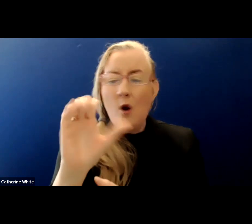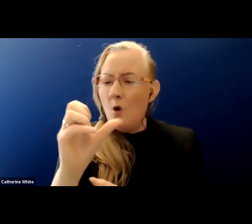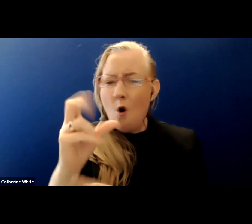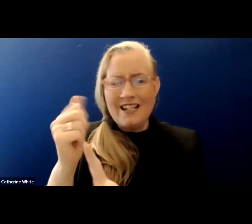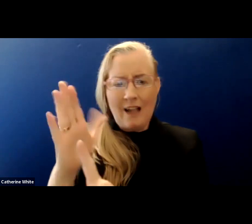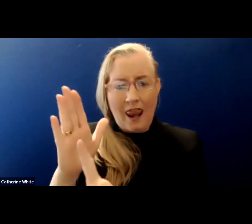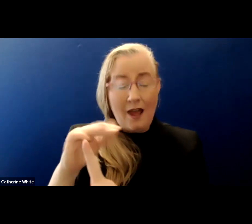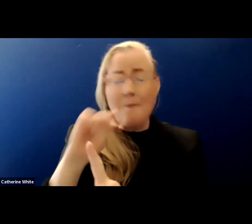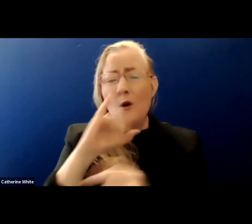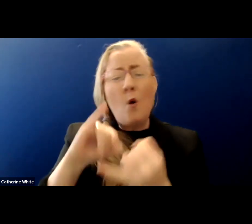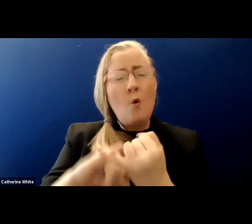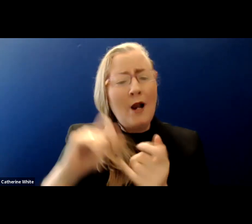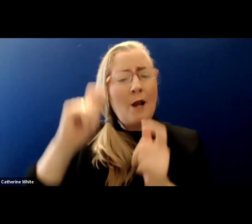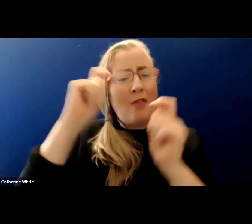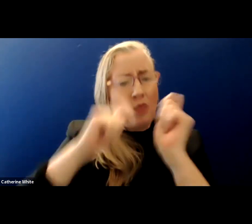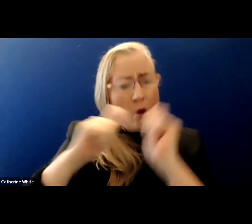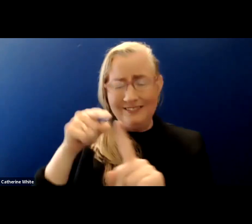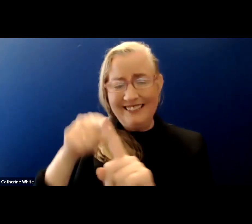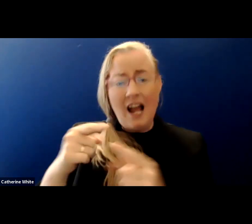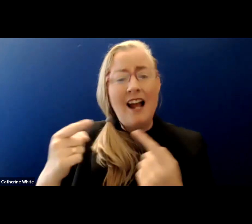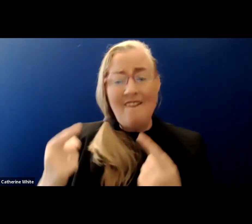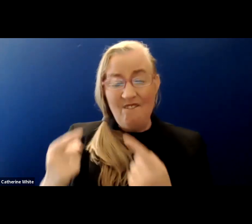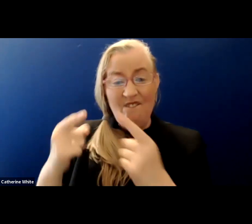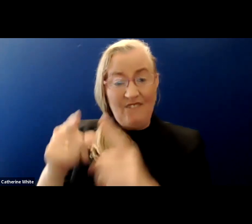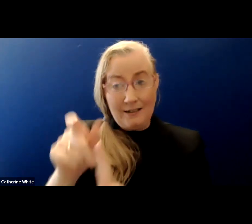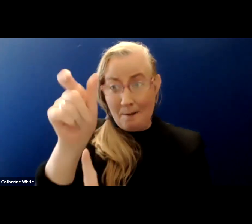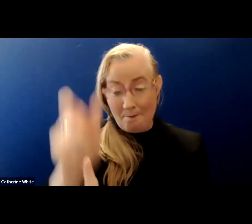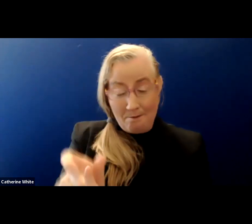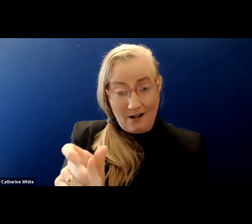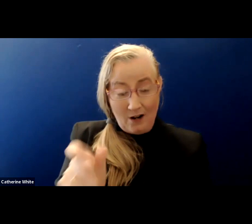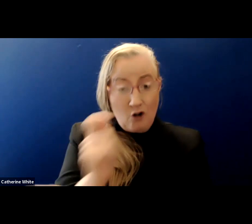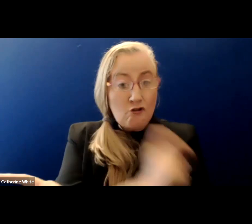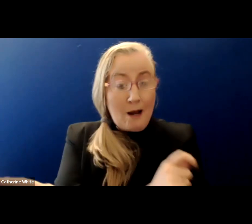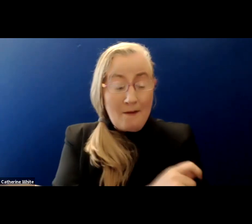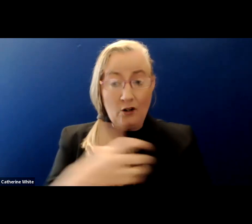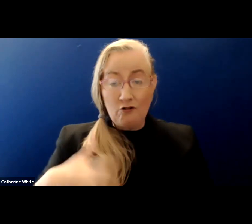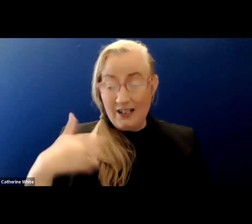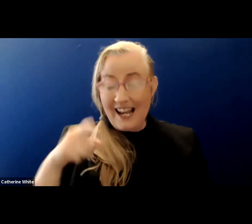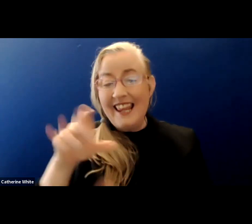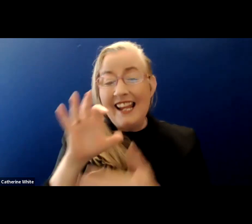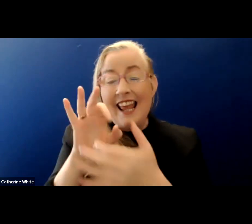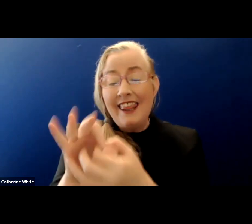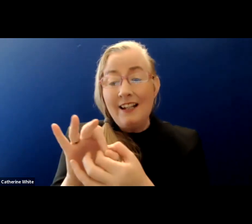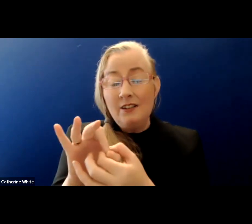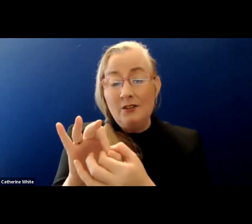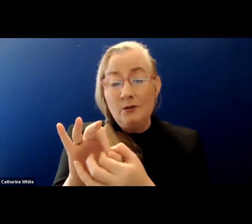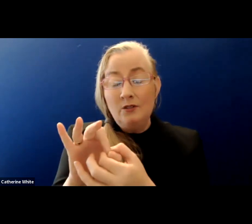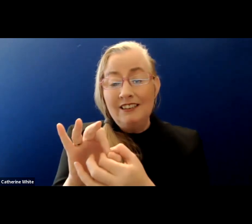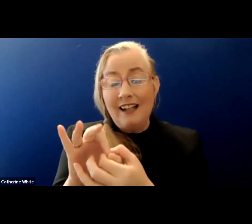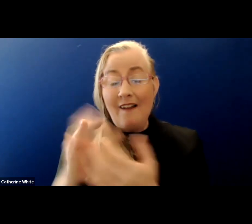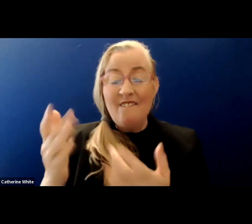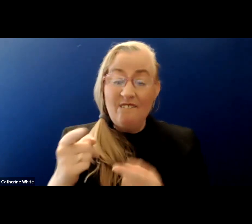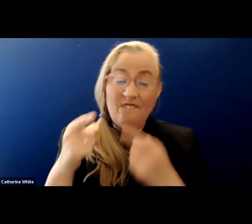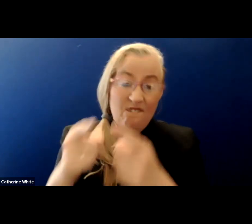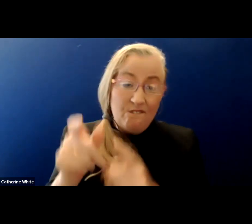exactly can be considered a victim of the crime of aggression? And this depends on the causal nexus between the